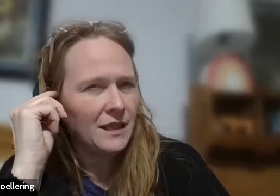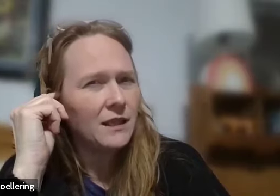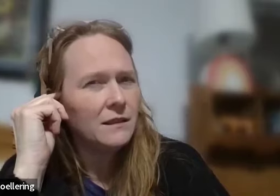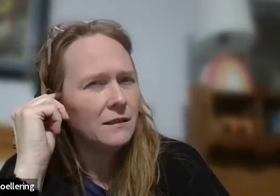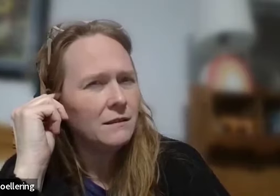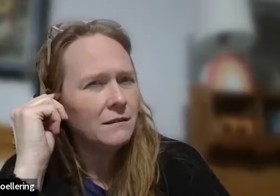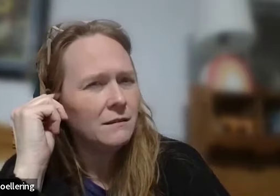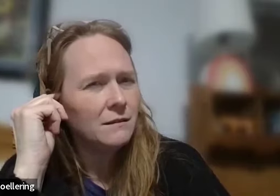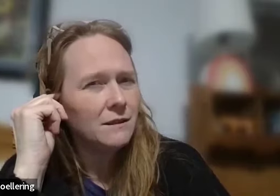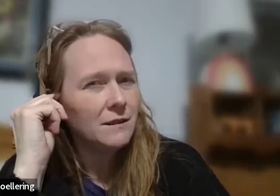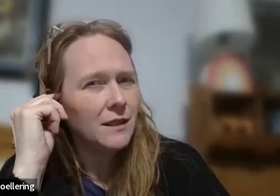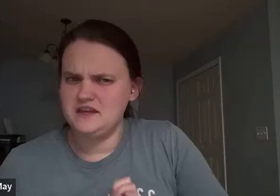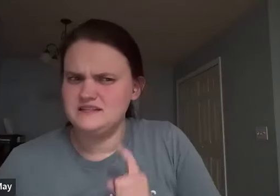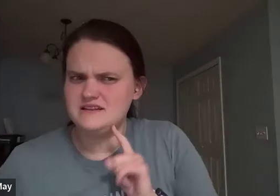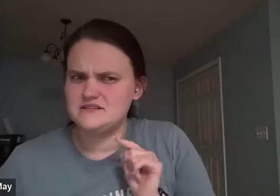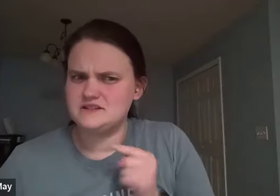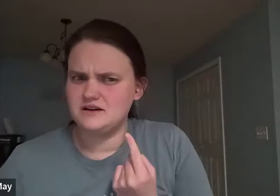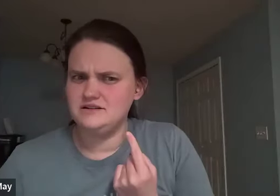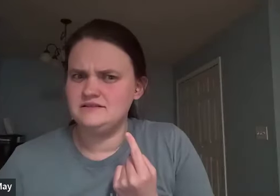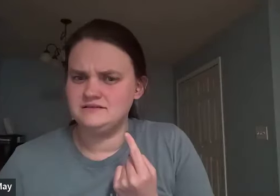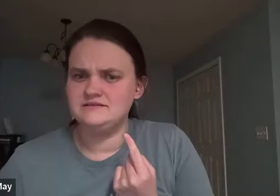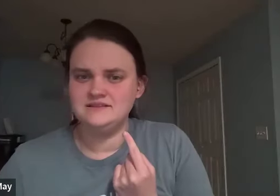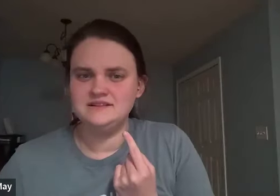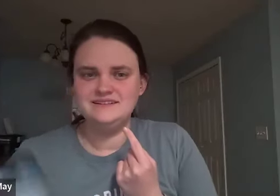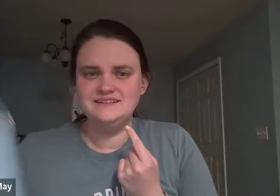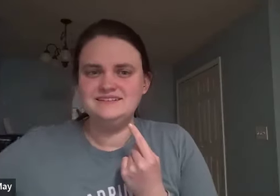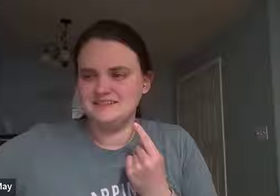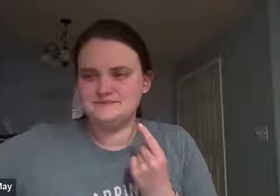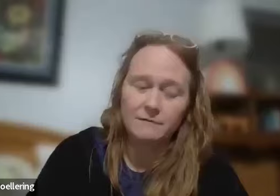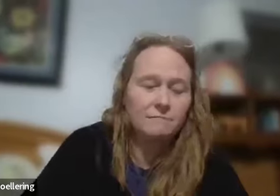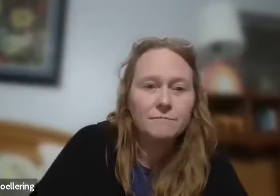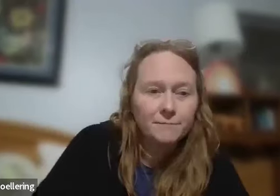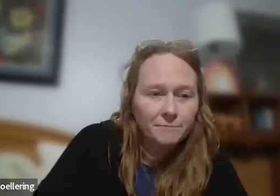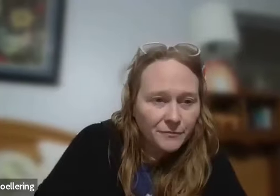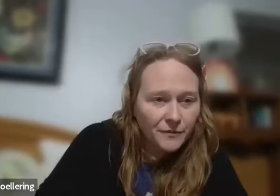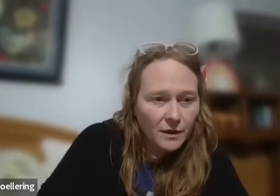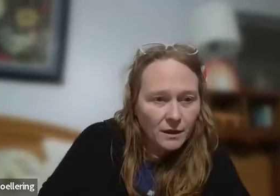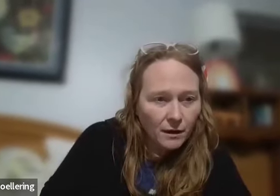I think okay, but I will make a note to share that. Yeah.